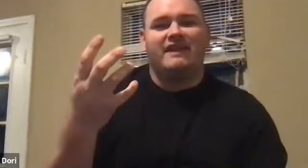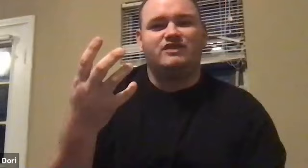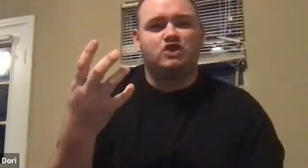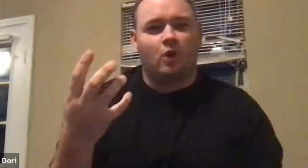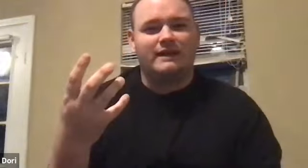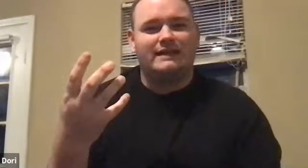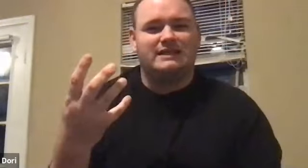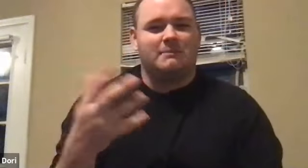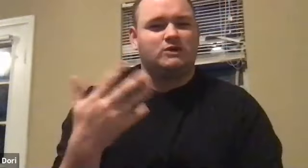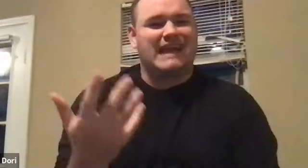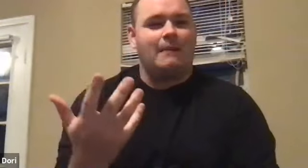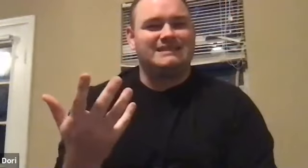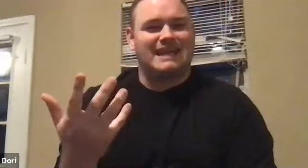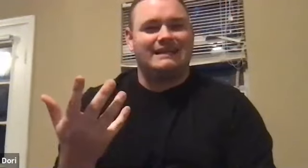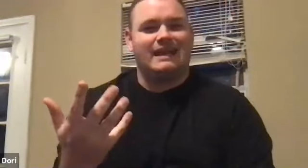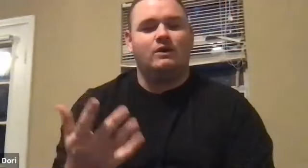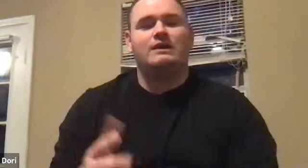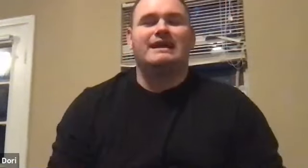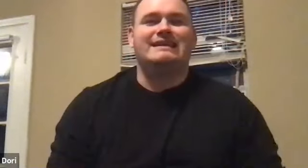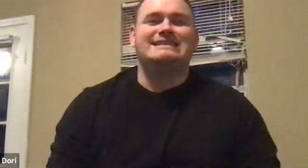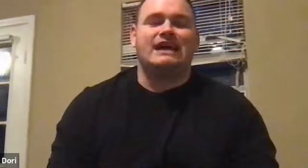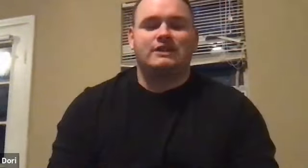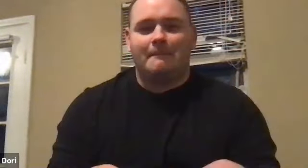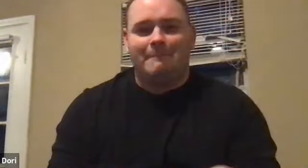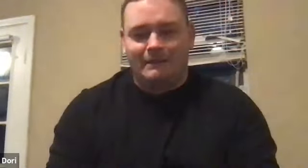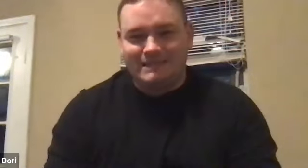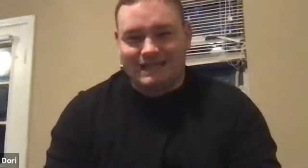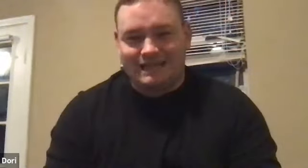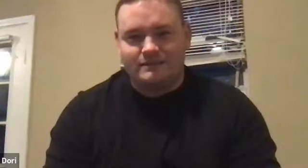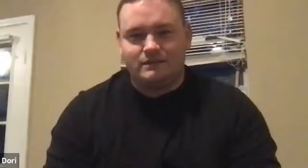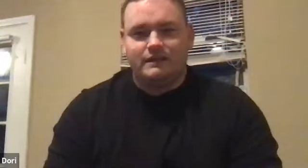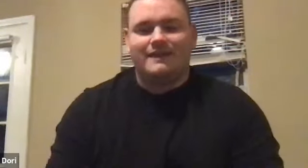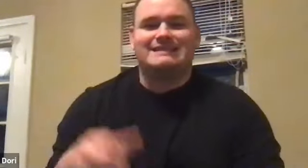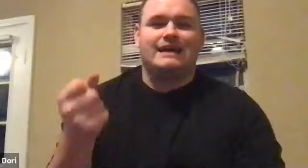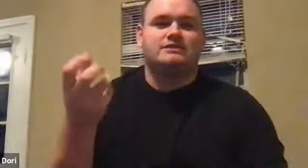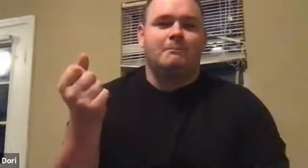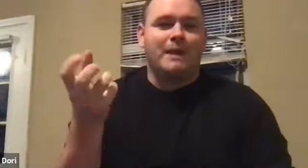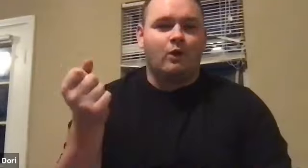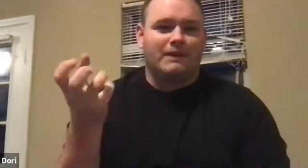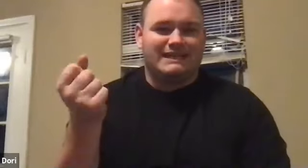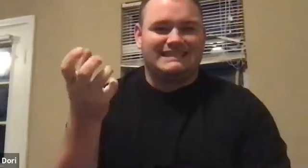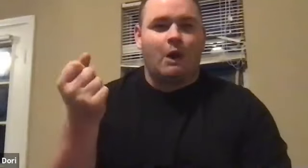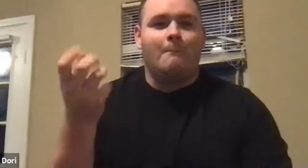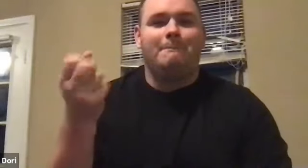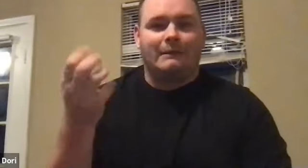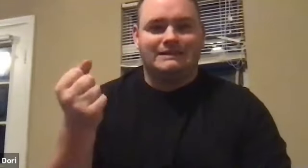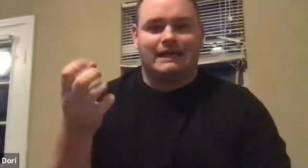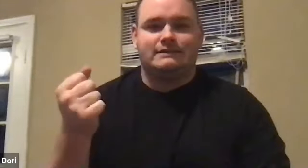they've shortened it to the most common sign now. And this is actually a baby sign. They sign milk because that's how a baby signs it.